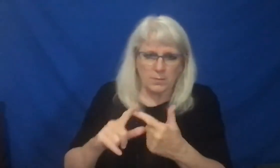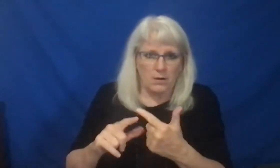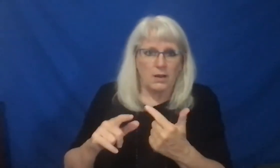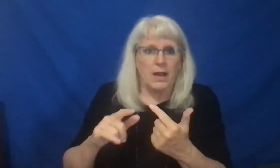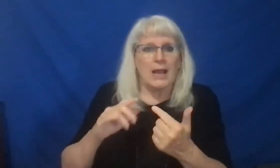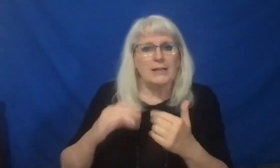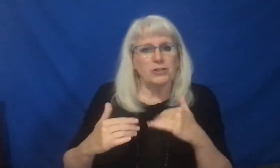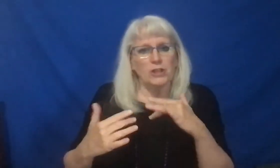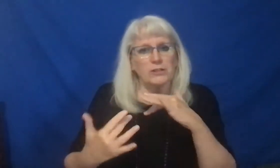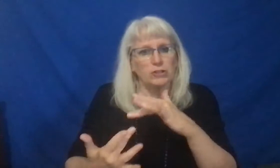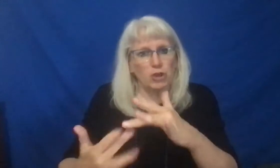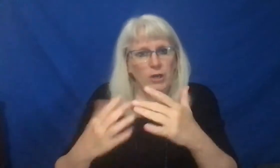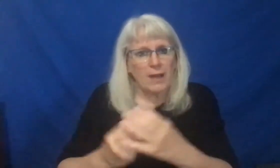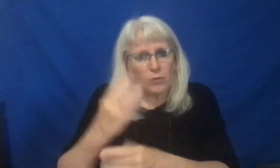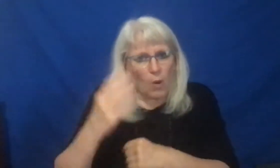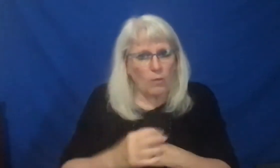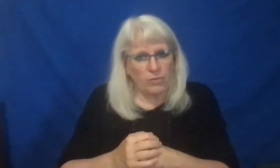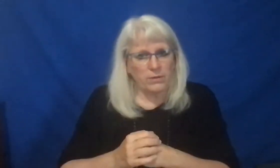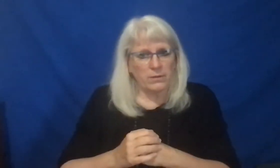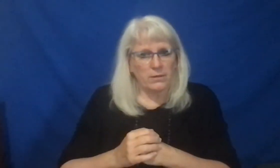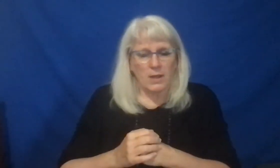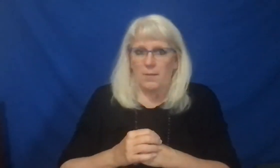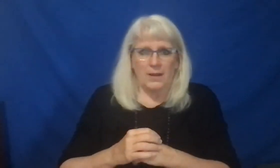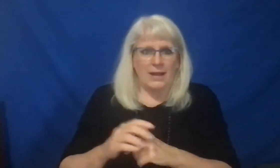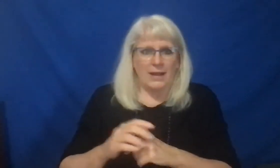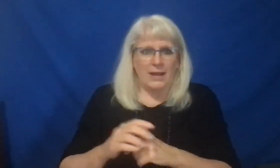of it's about how I get there. It's not what I know to start, right?